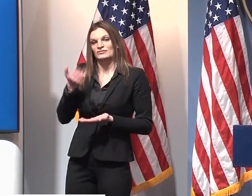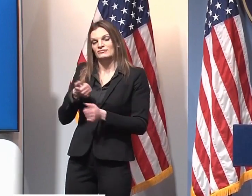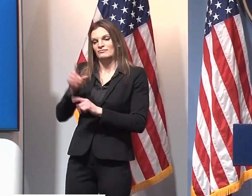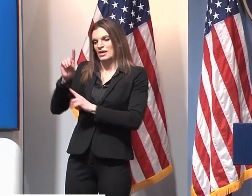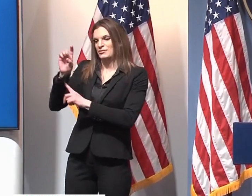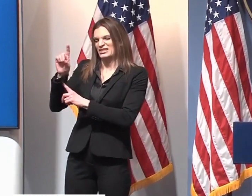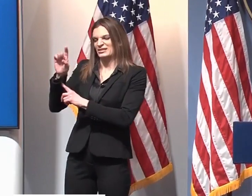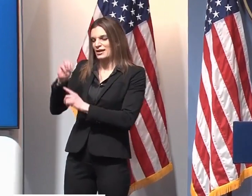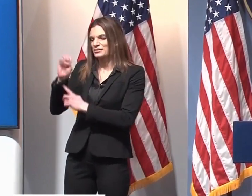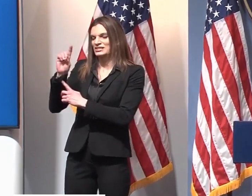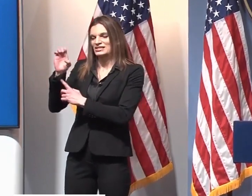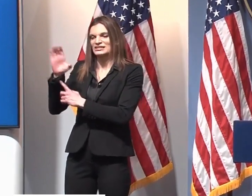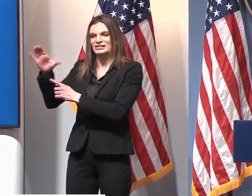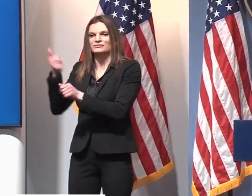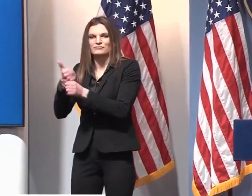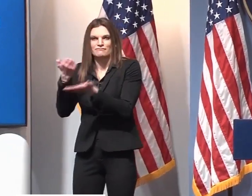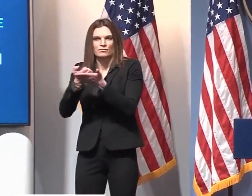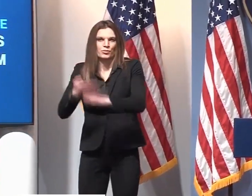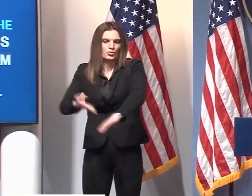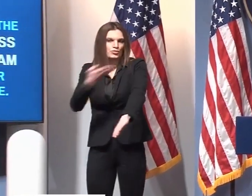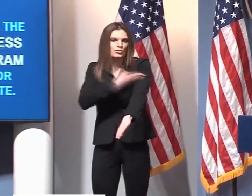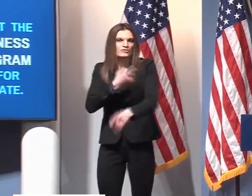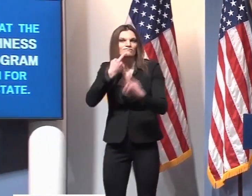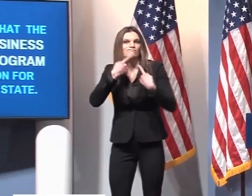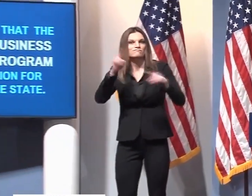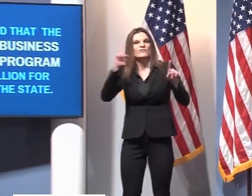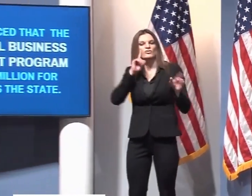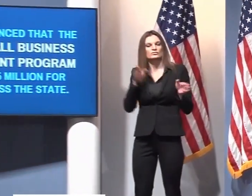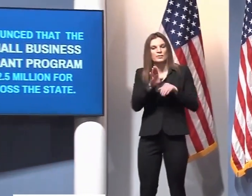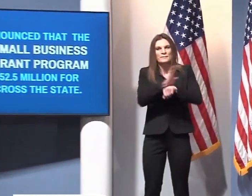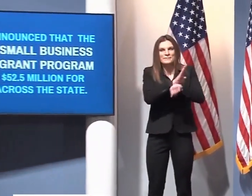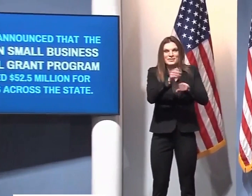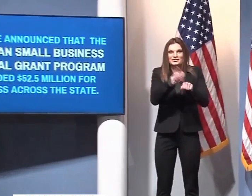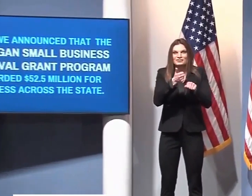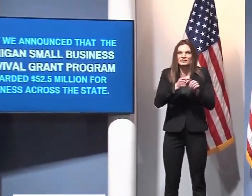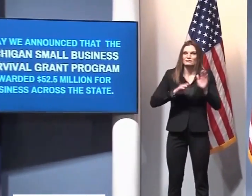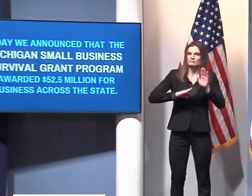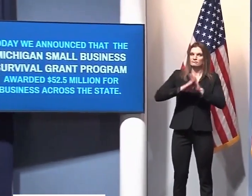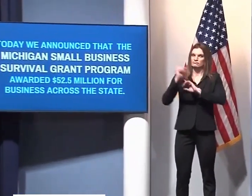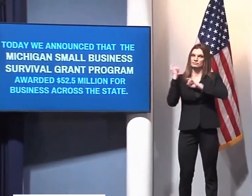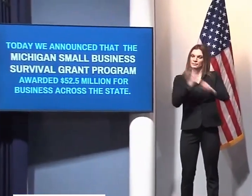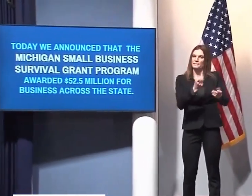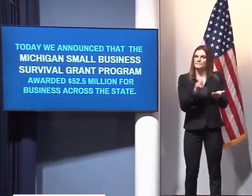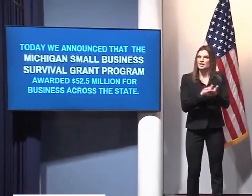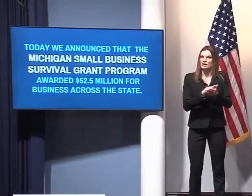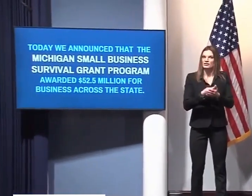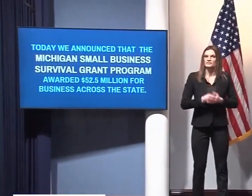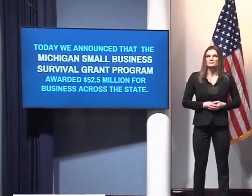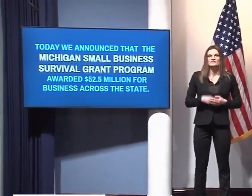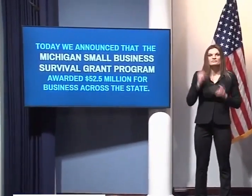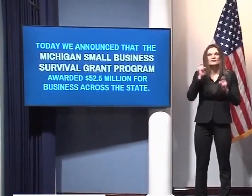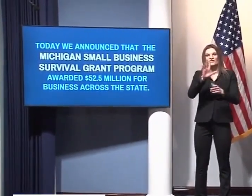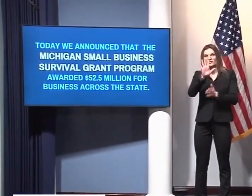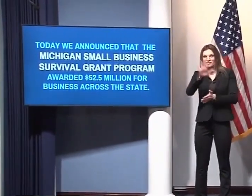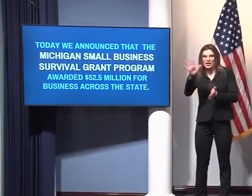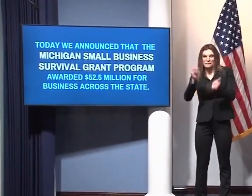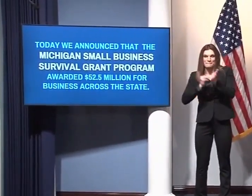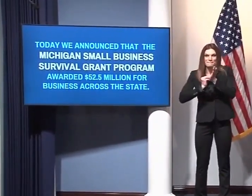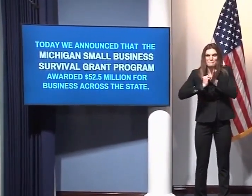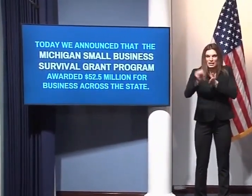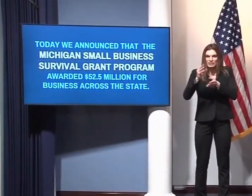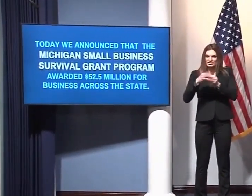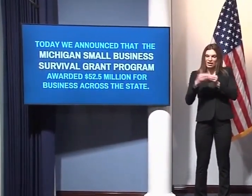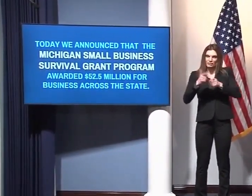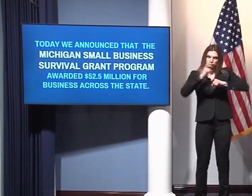MEDC, announced Michigan Small Business Survival Grant Program, and they awarded $55 million in grants